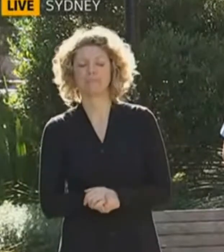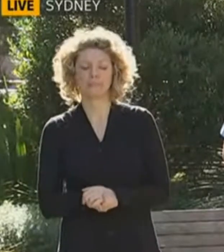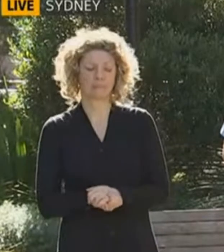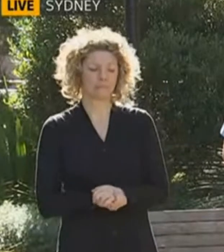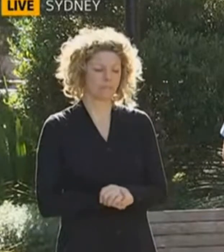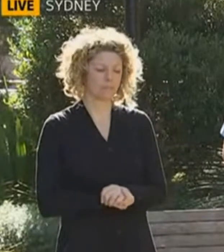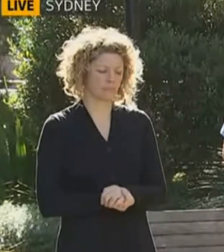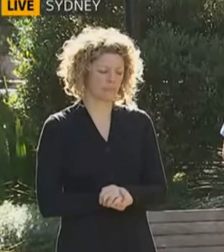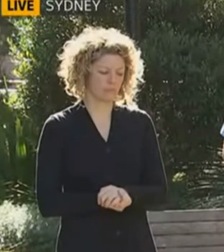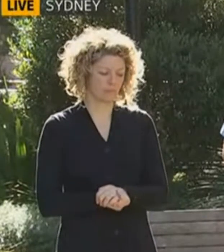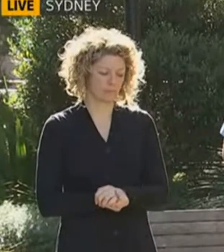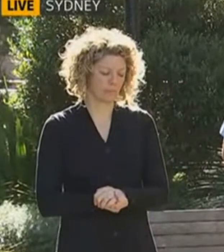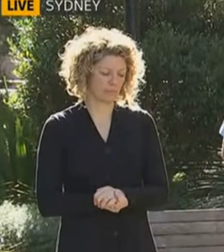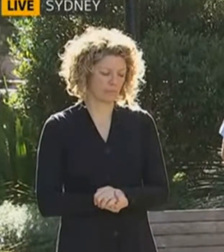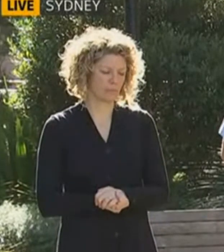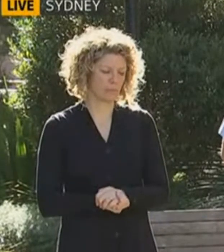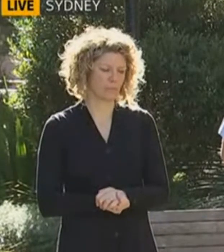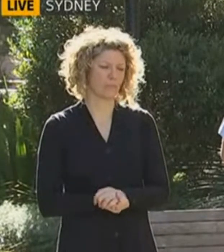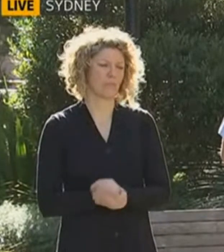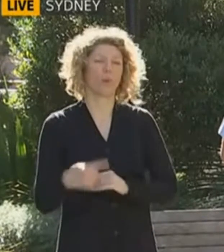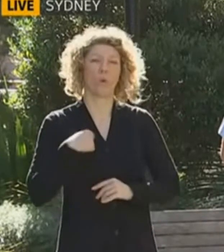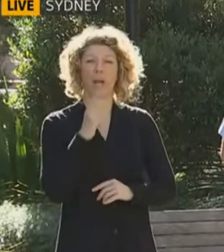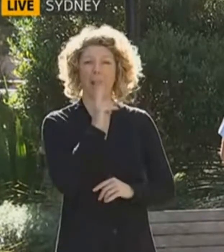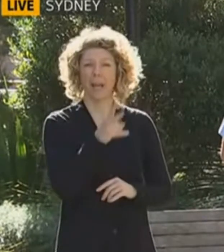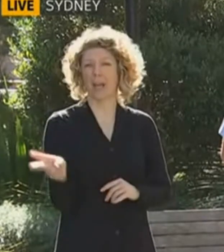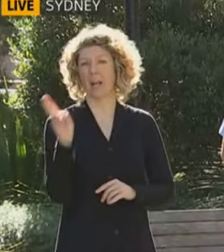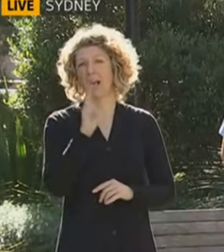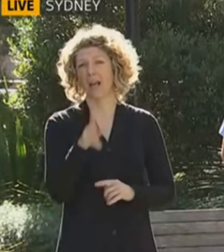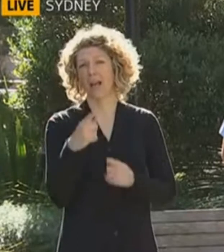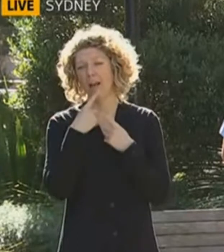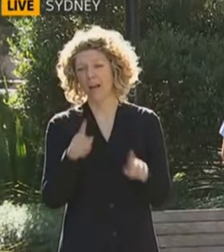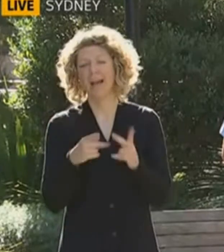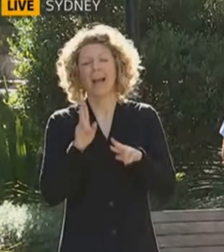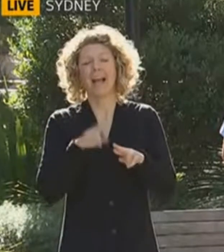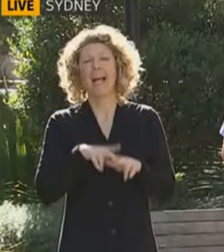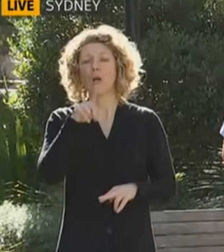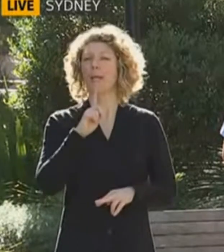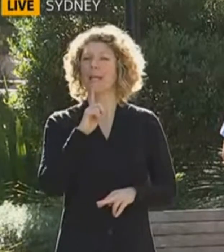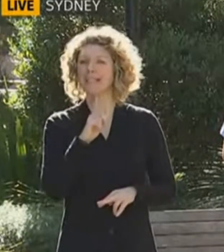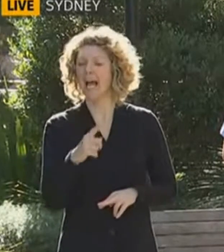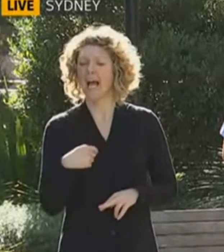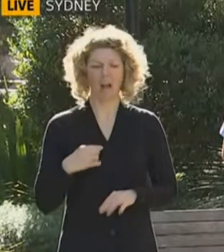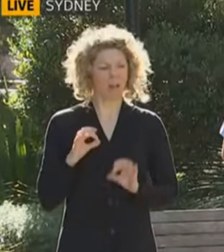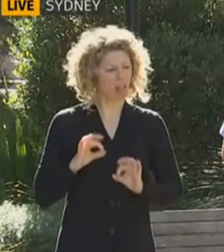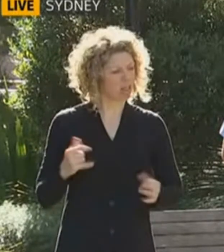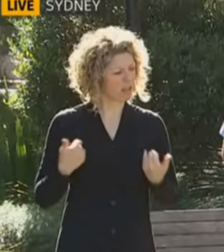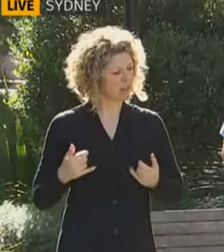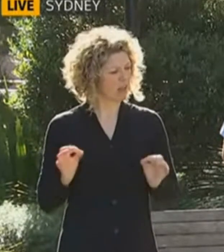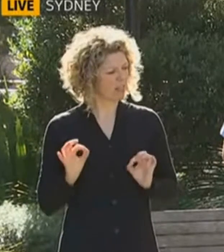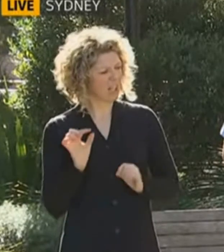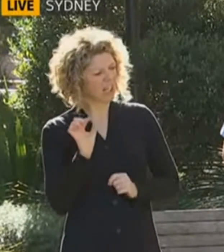stressing from the beginning of the pandemic, and that is, please make sure if you have the mildest symptoms, no matter what your